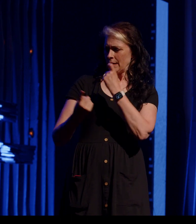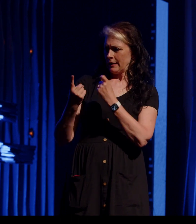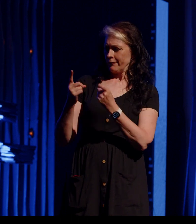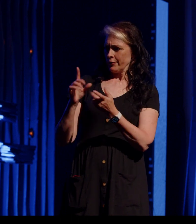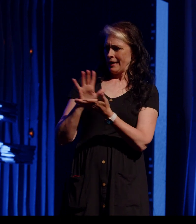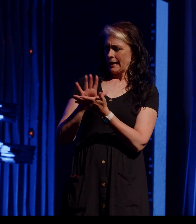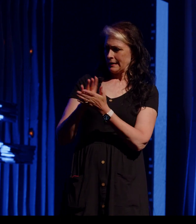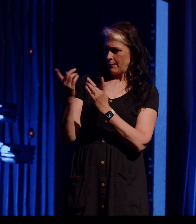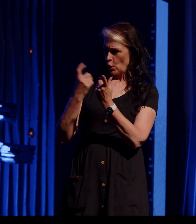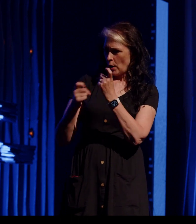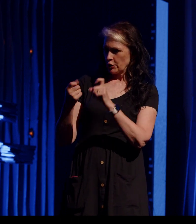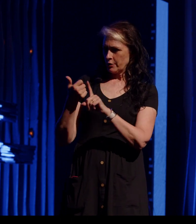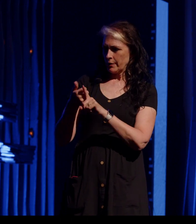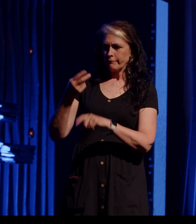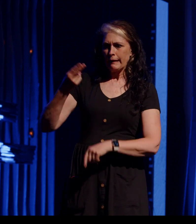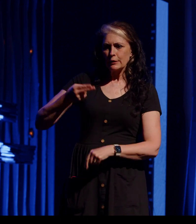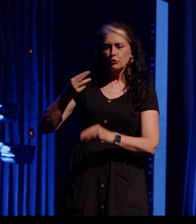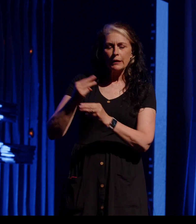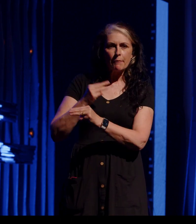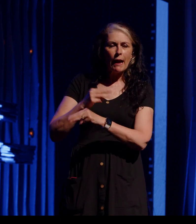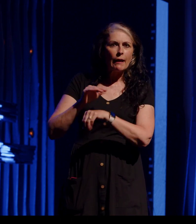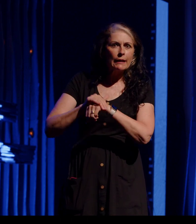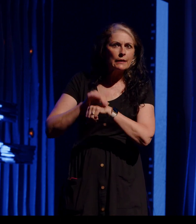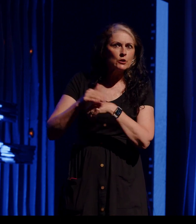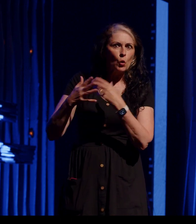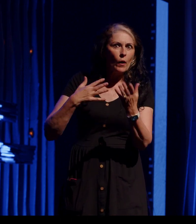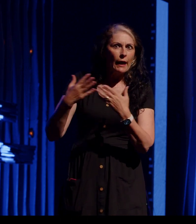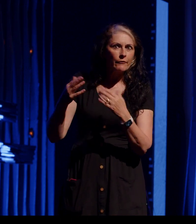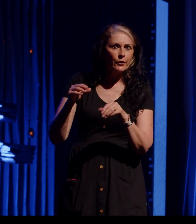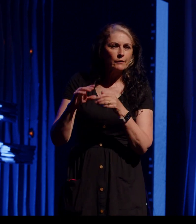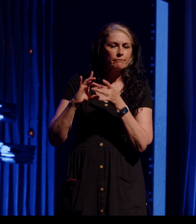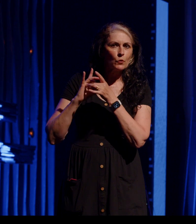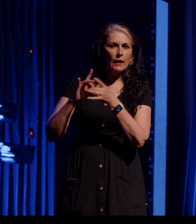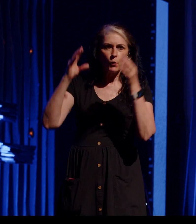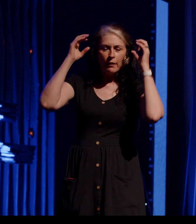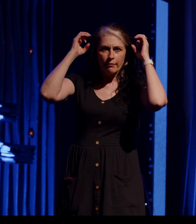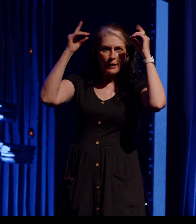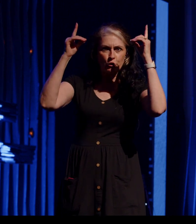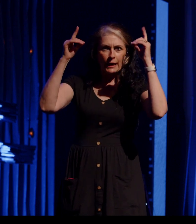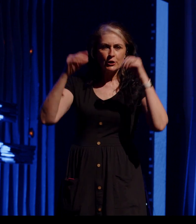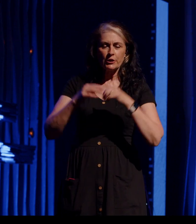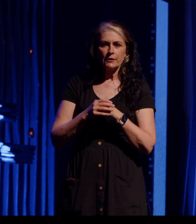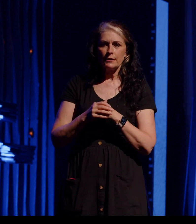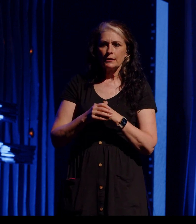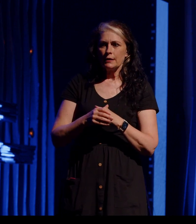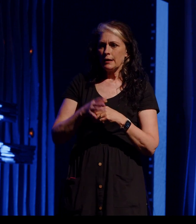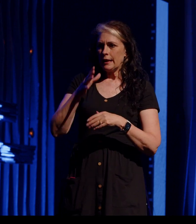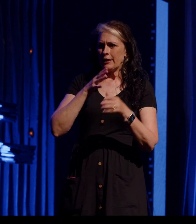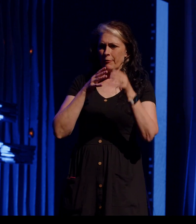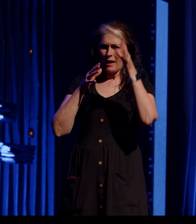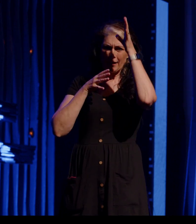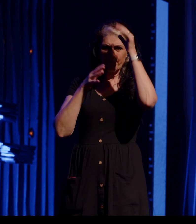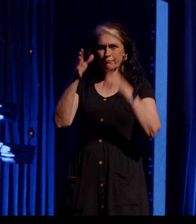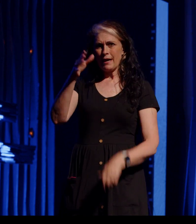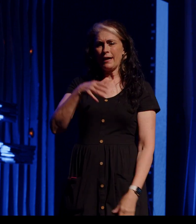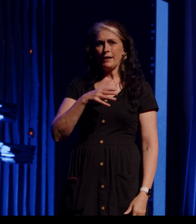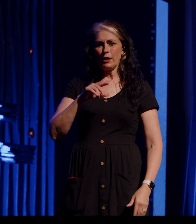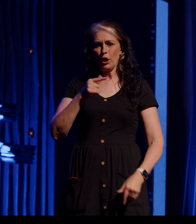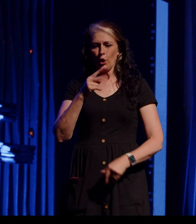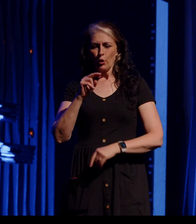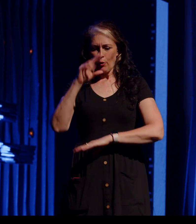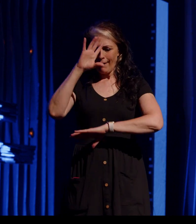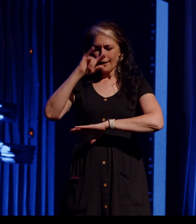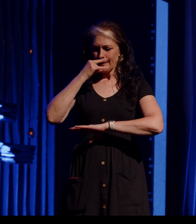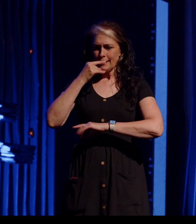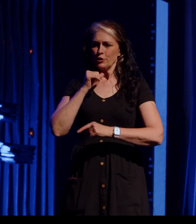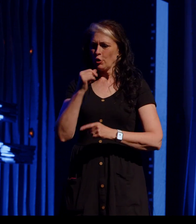question. History, math, English, anything. Anything. Even my grandkids don't come to me.